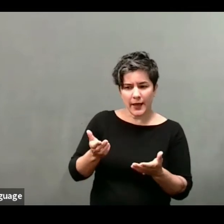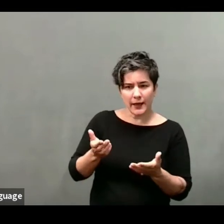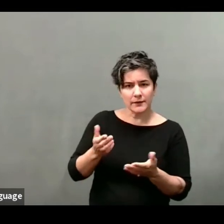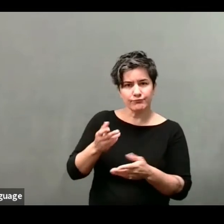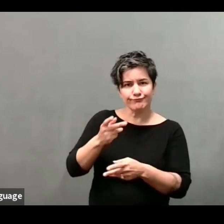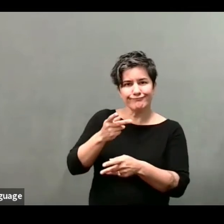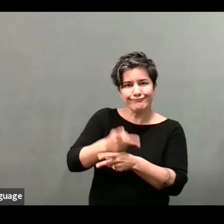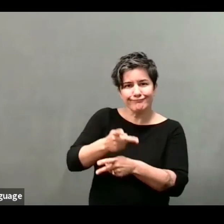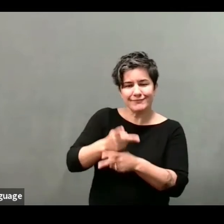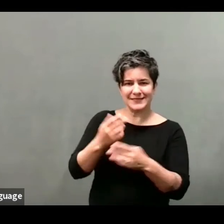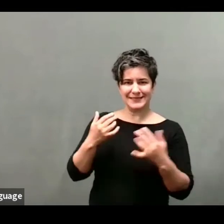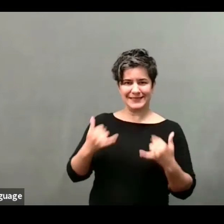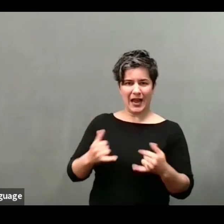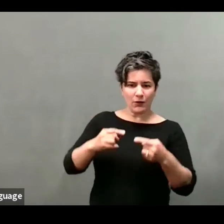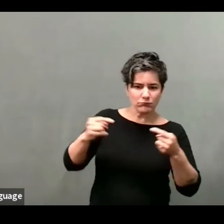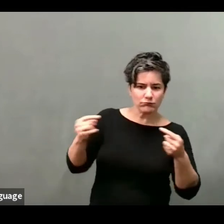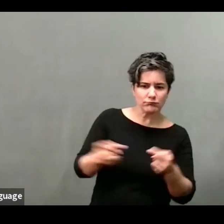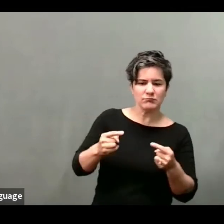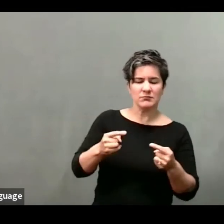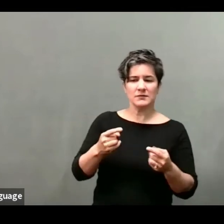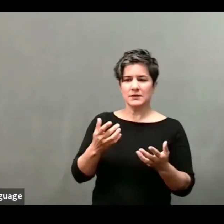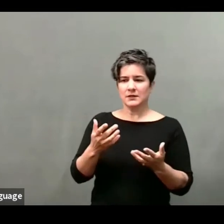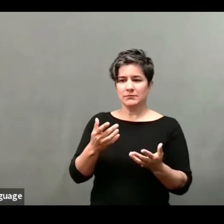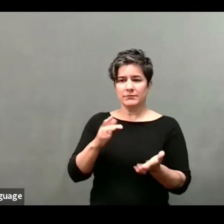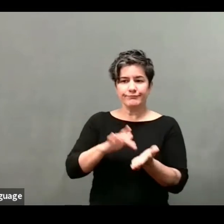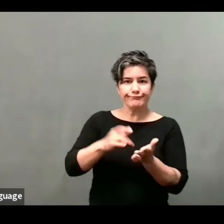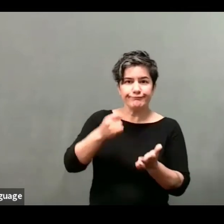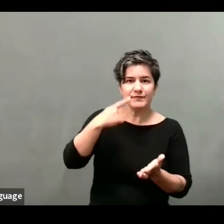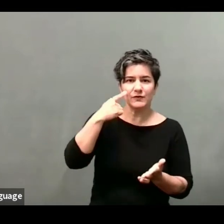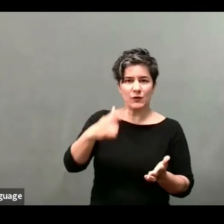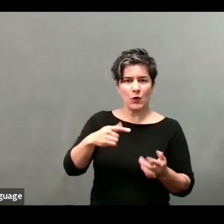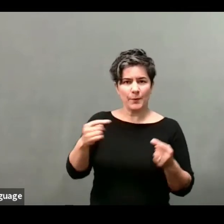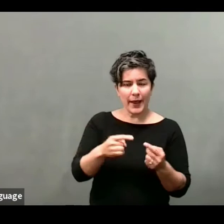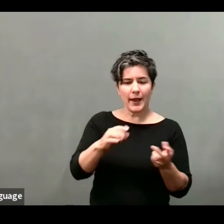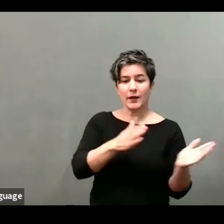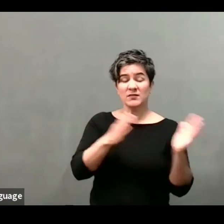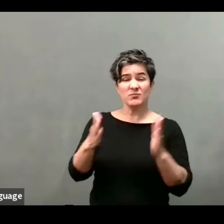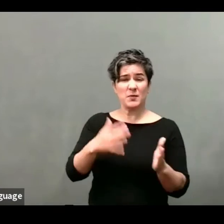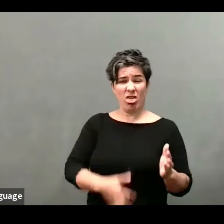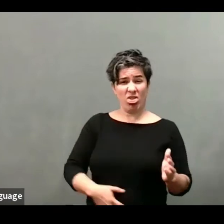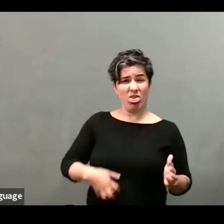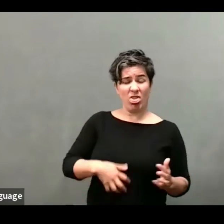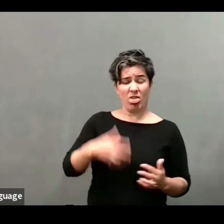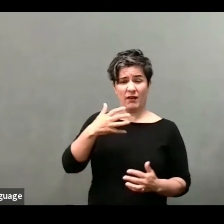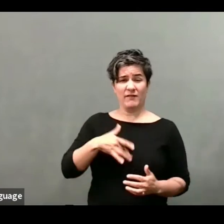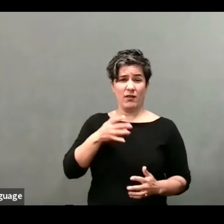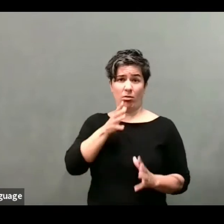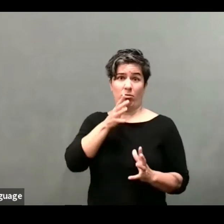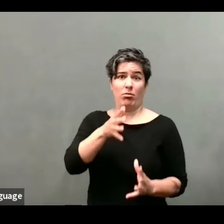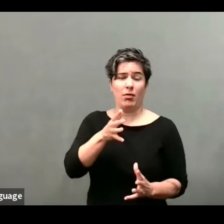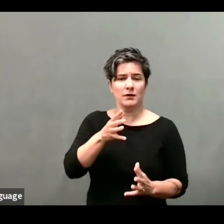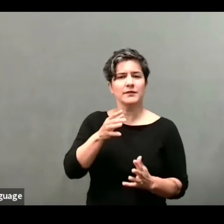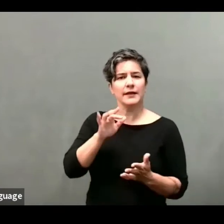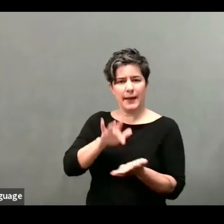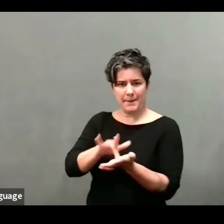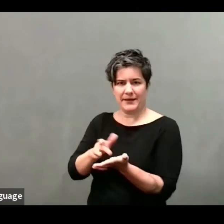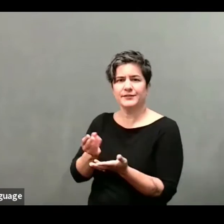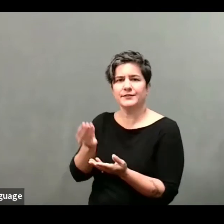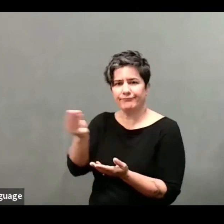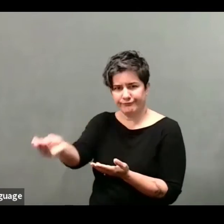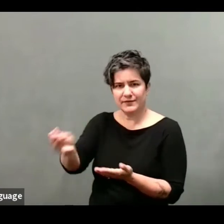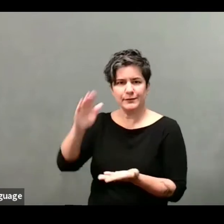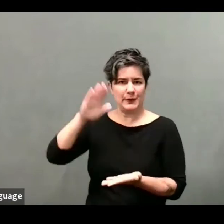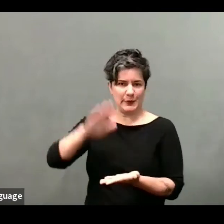physical needs like pain or nausea. That also falls under a wellness check, and then any other concerns that